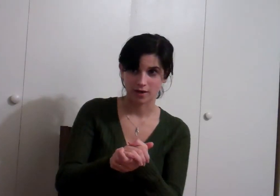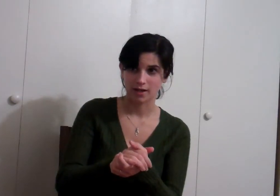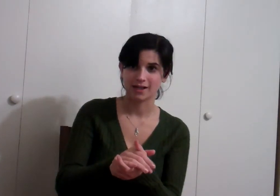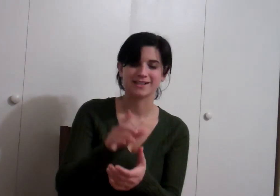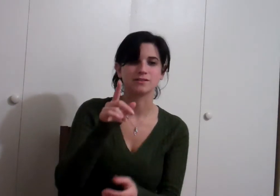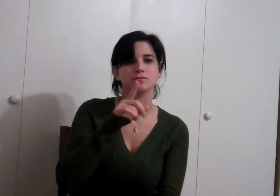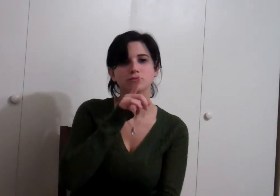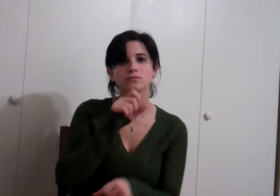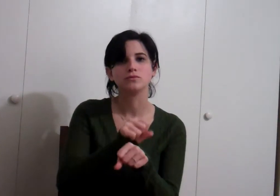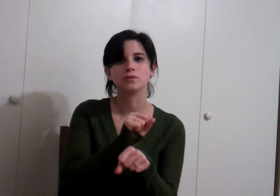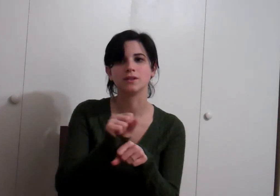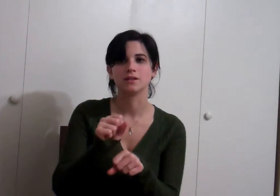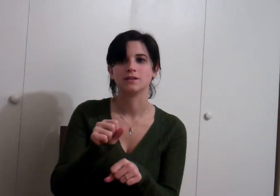is They've Photoshop. been manipulated.